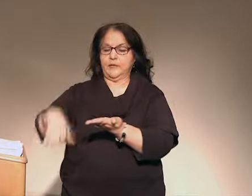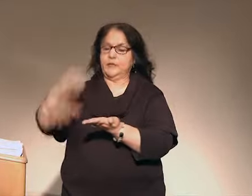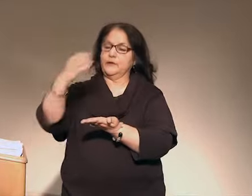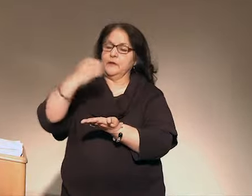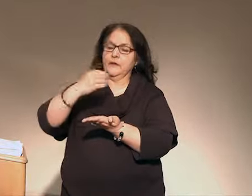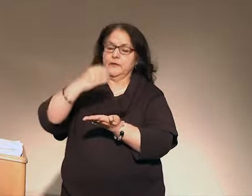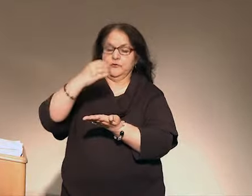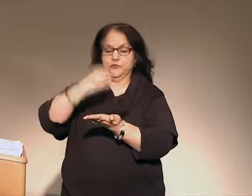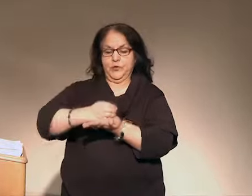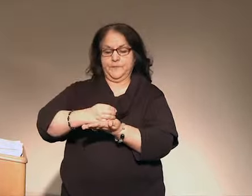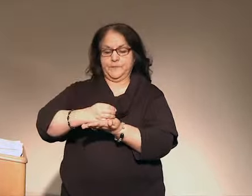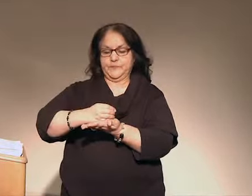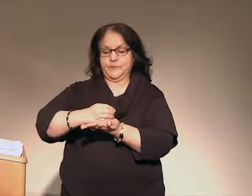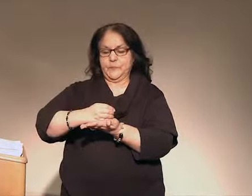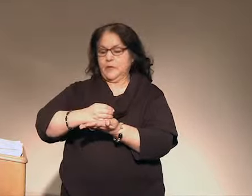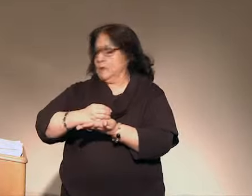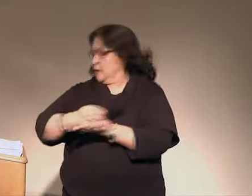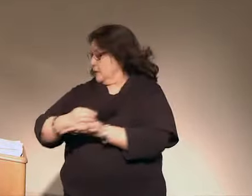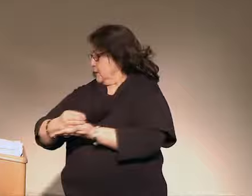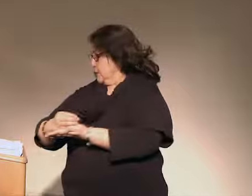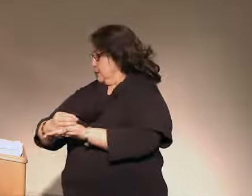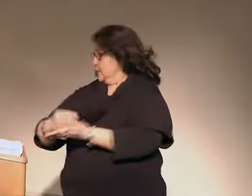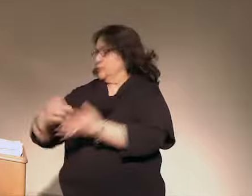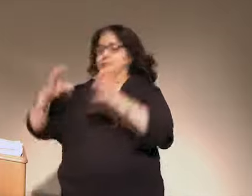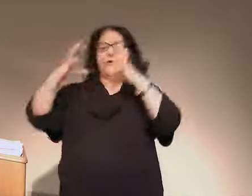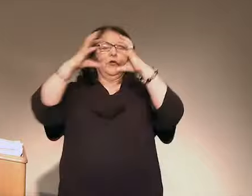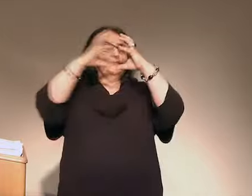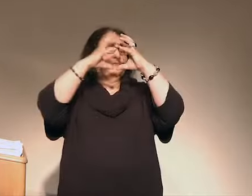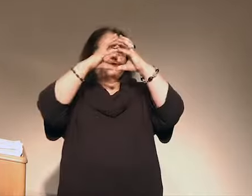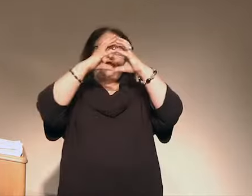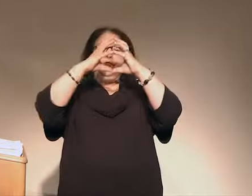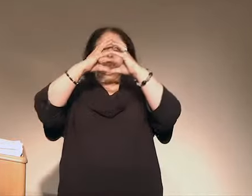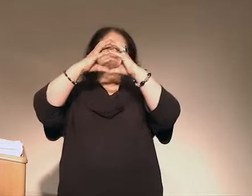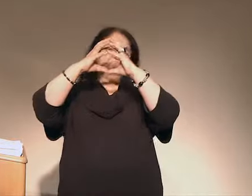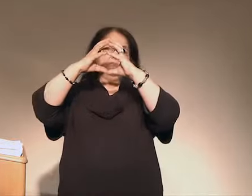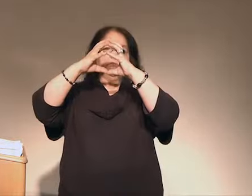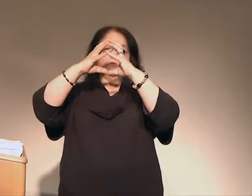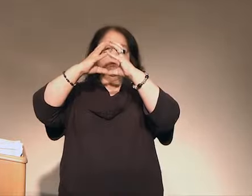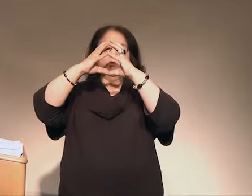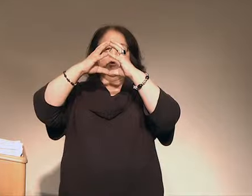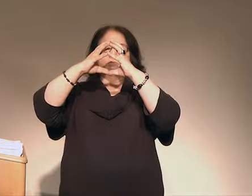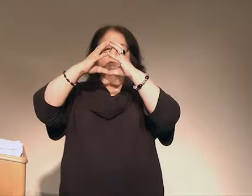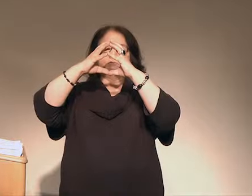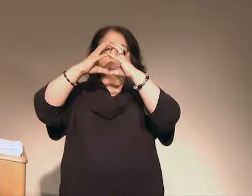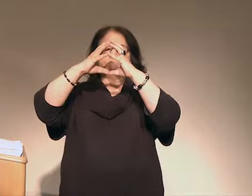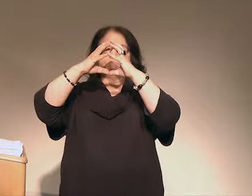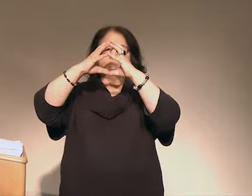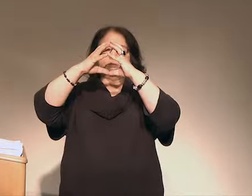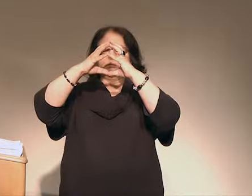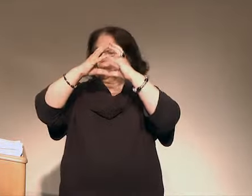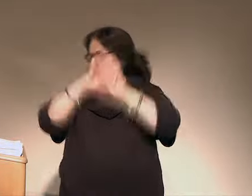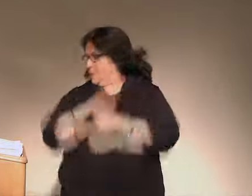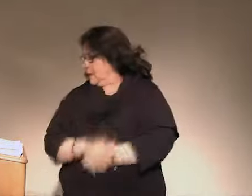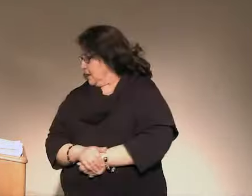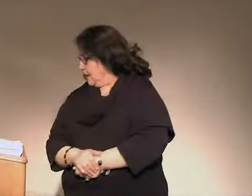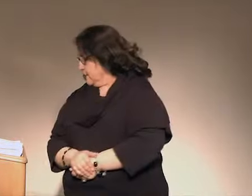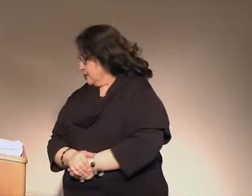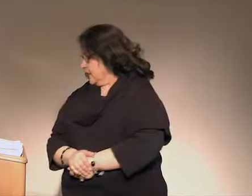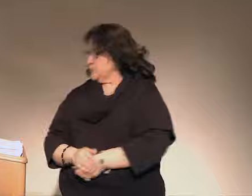plane, and here's your cup. Next one is ball. Form a ball. That's it. And then the last